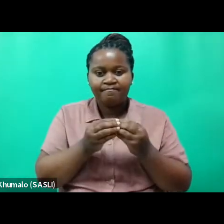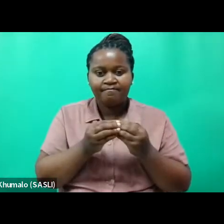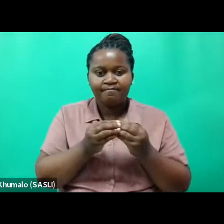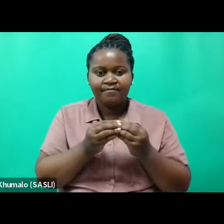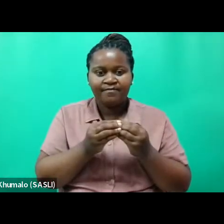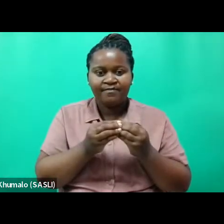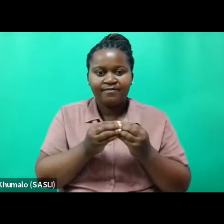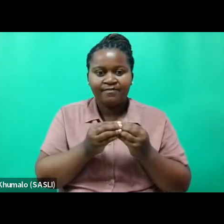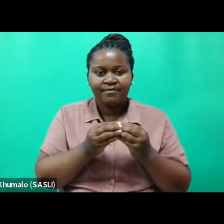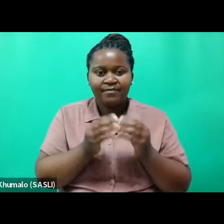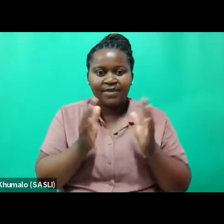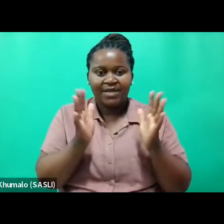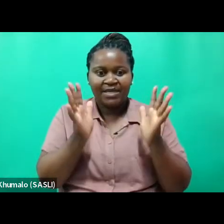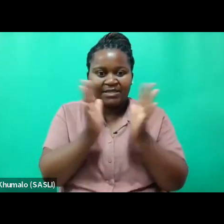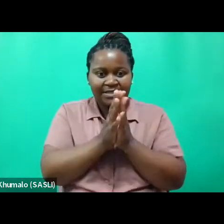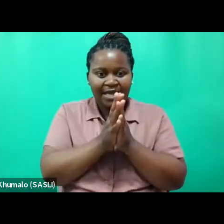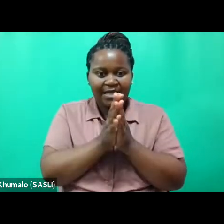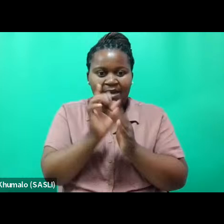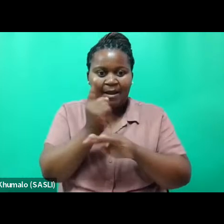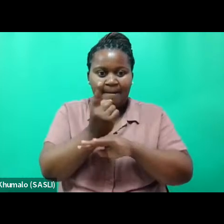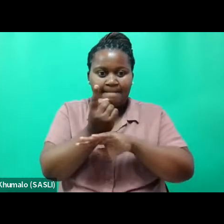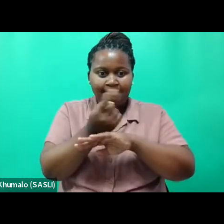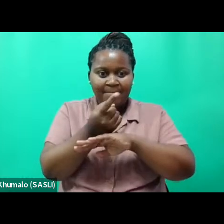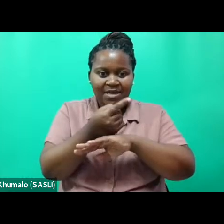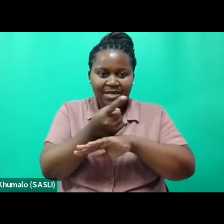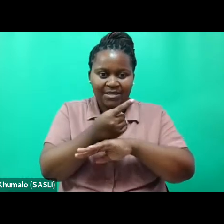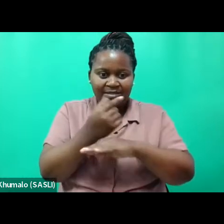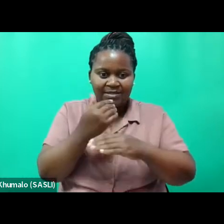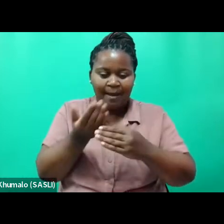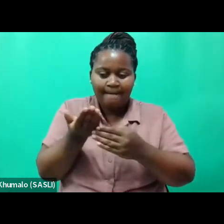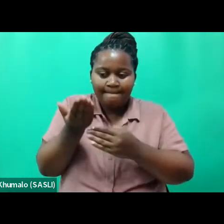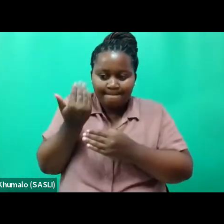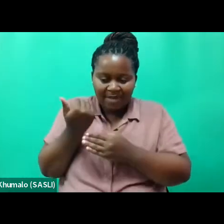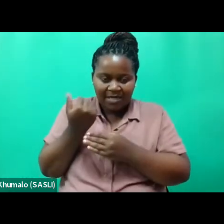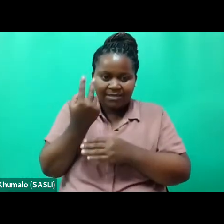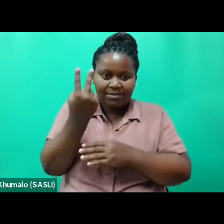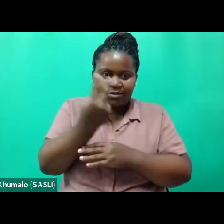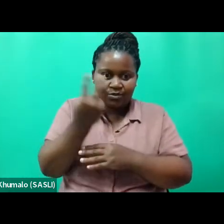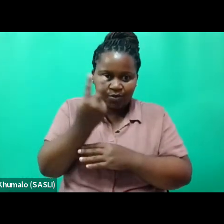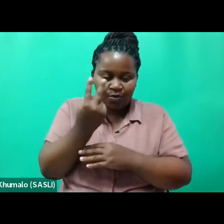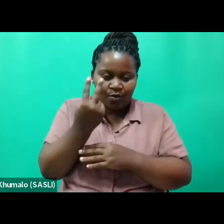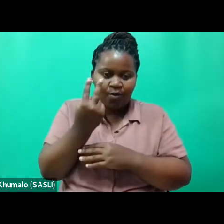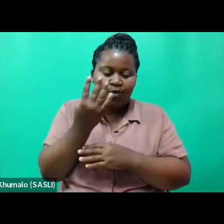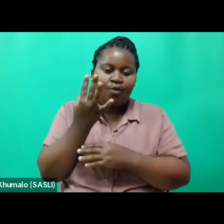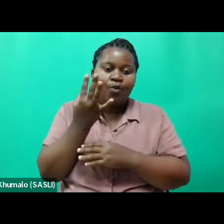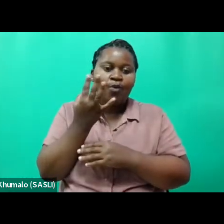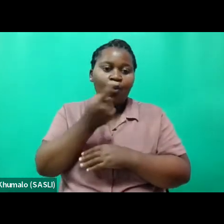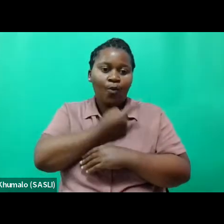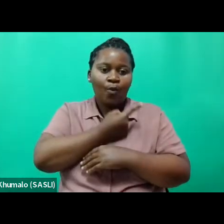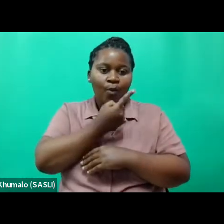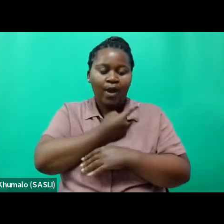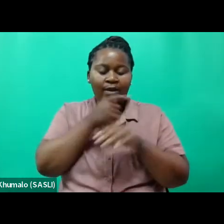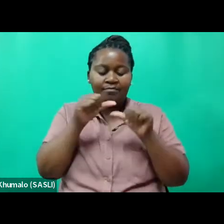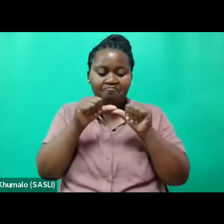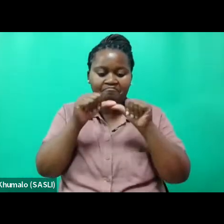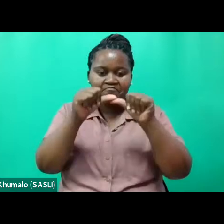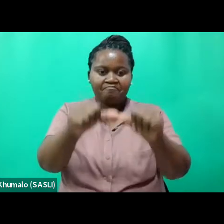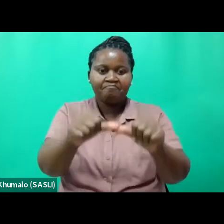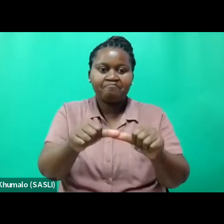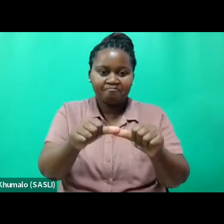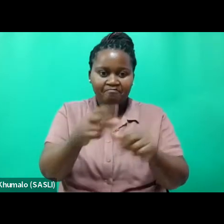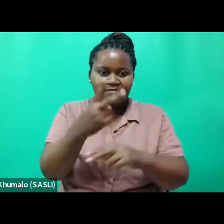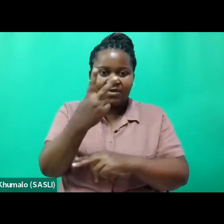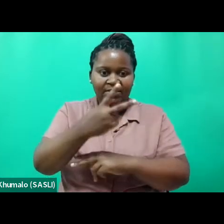minutes past 2, so that we can commence with the second session of our